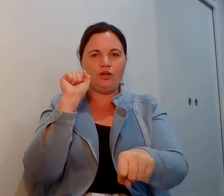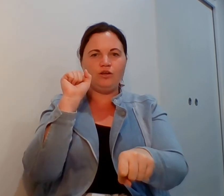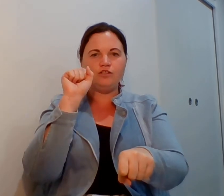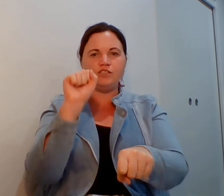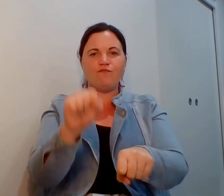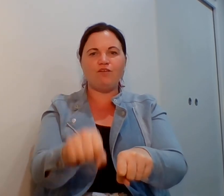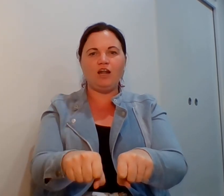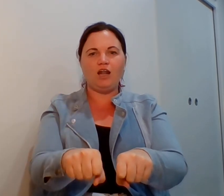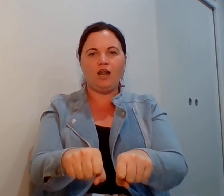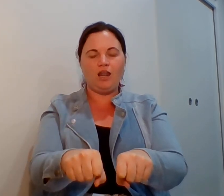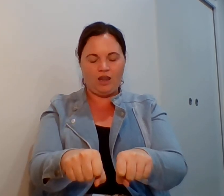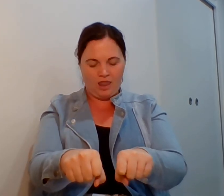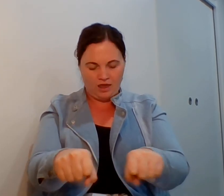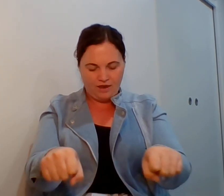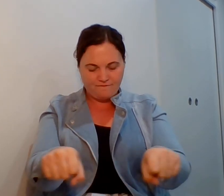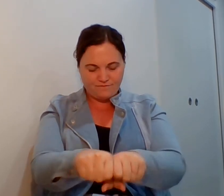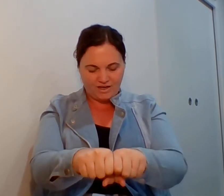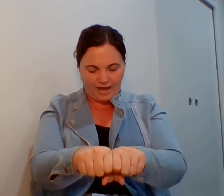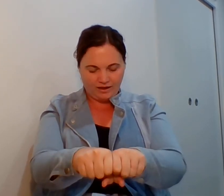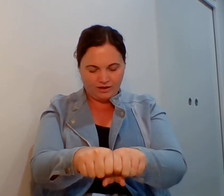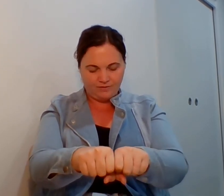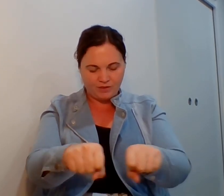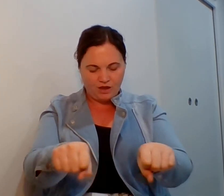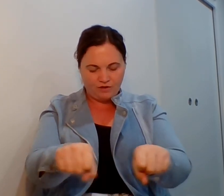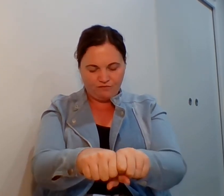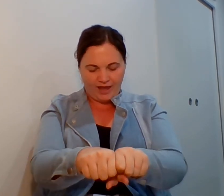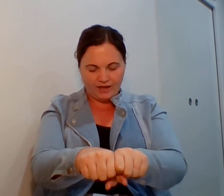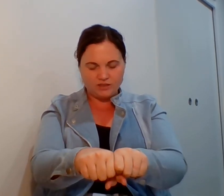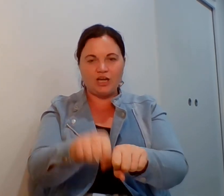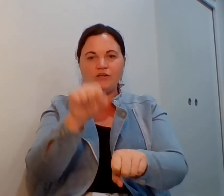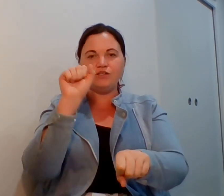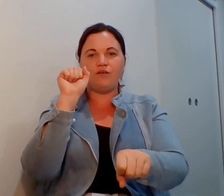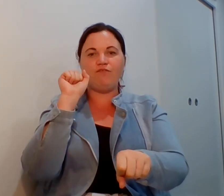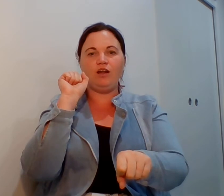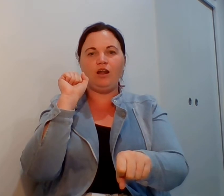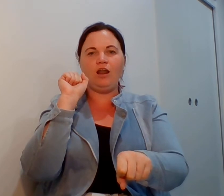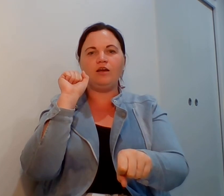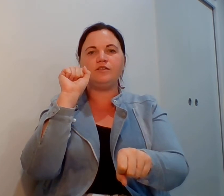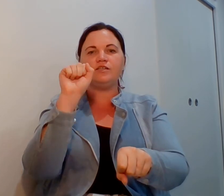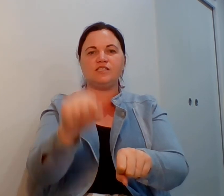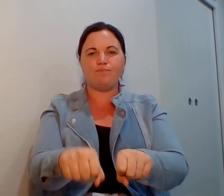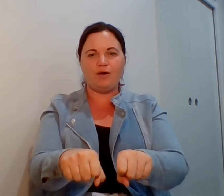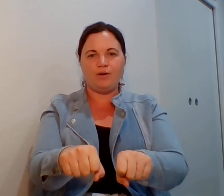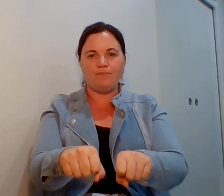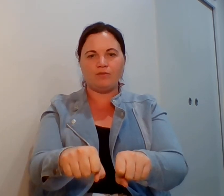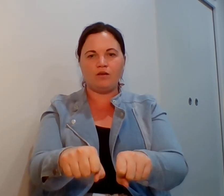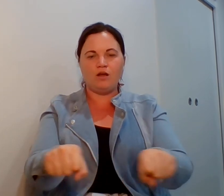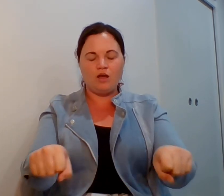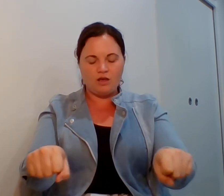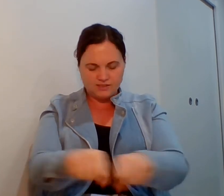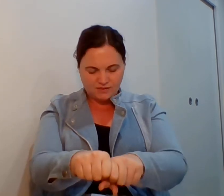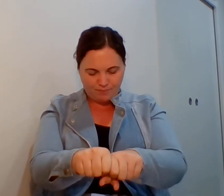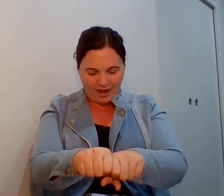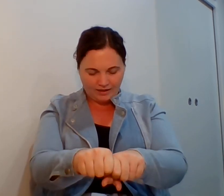to fl. Fleck. Fleck. Change the fl to sp. Speck.